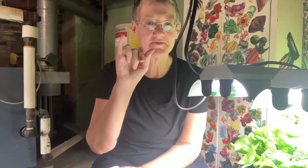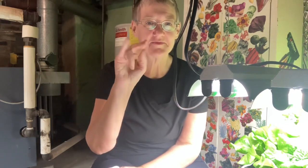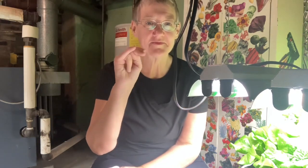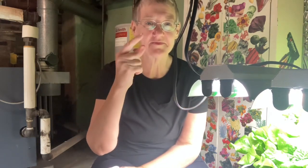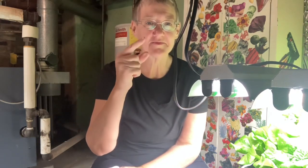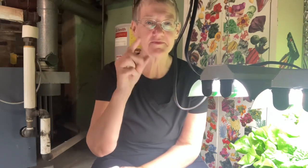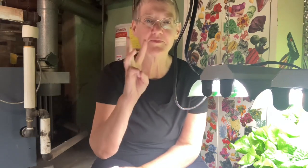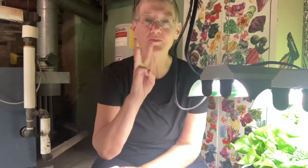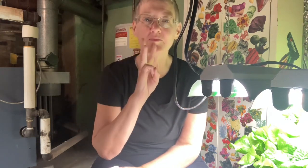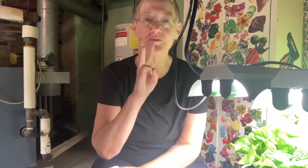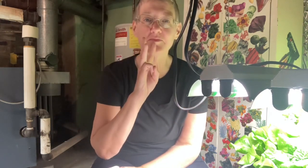watering rope.